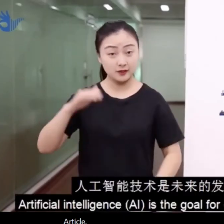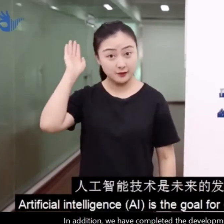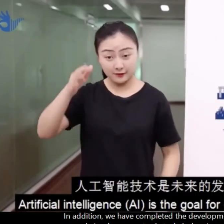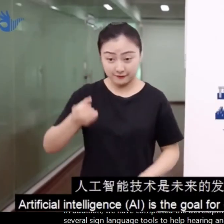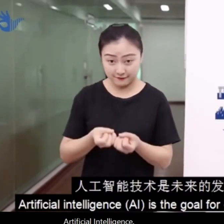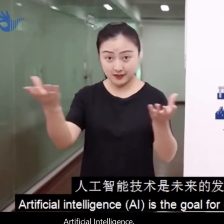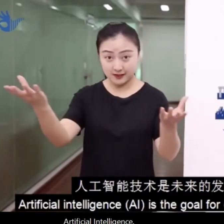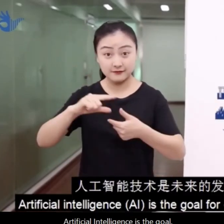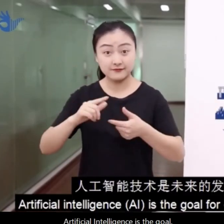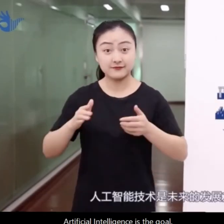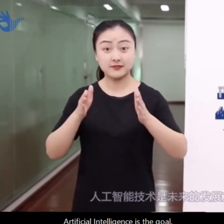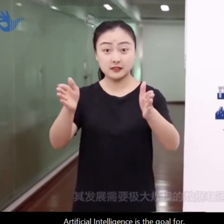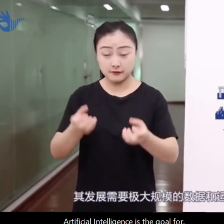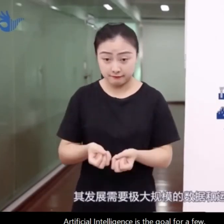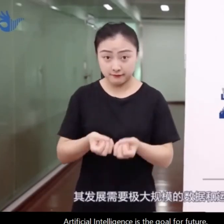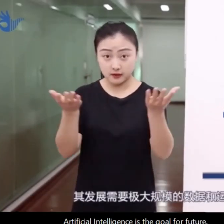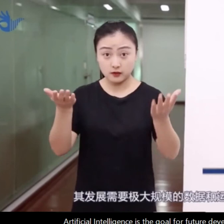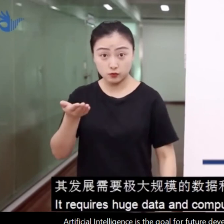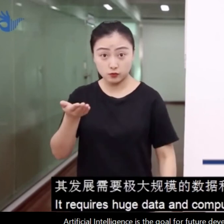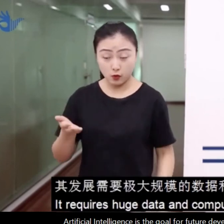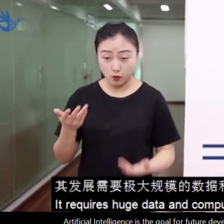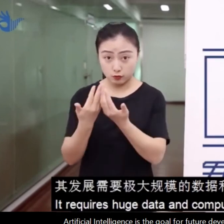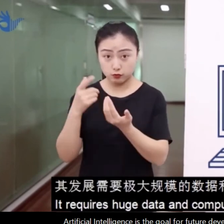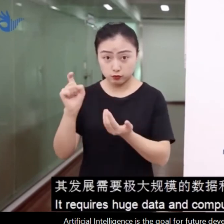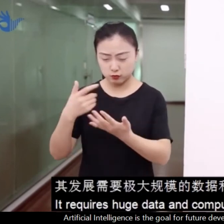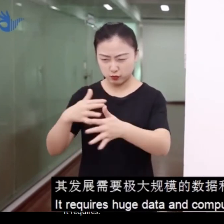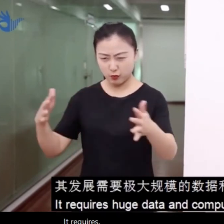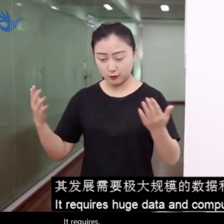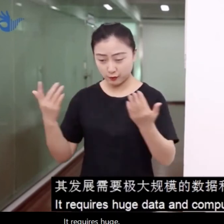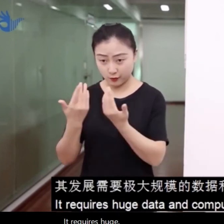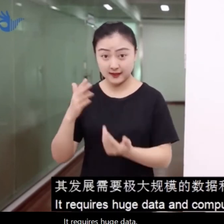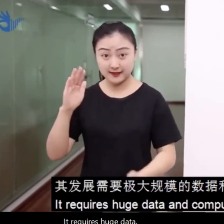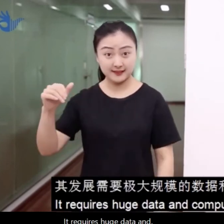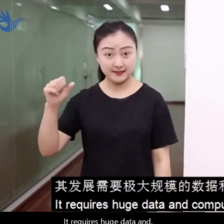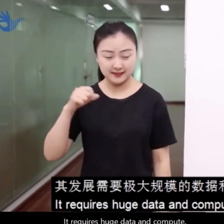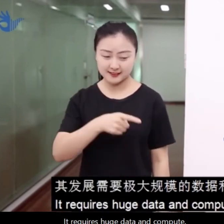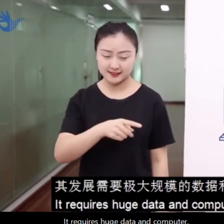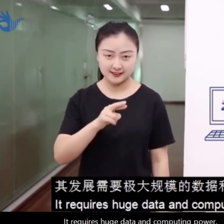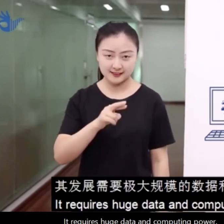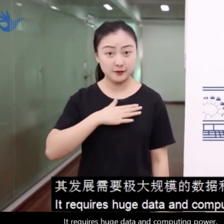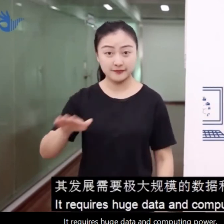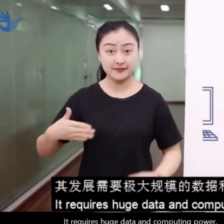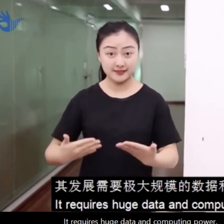Artificial intelligence is the goal for our future development. It requires huge data and computing power.